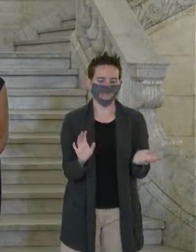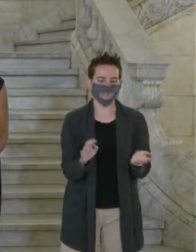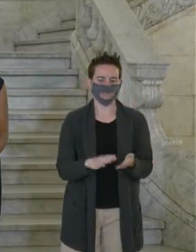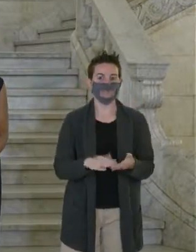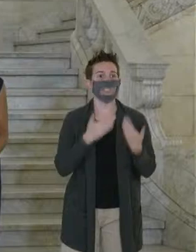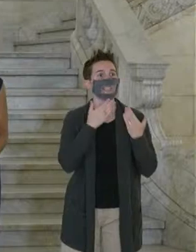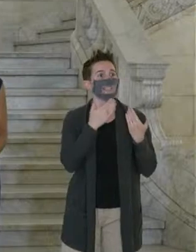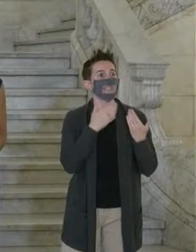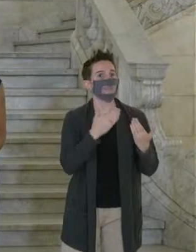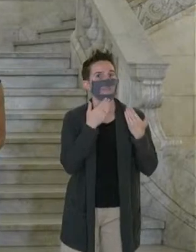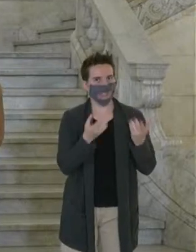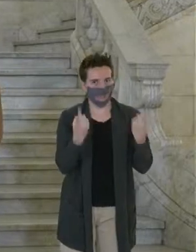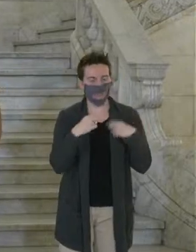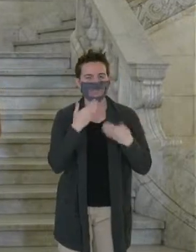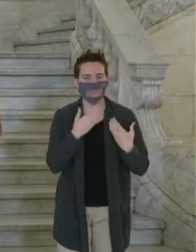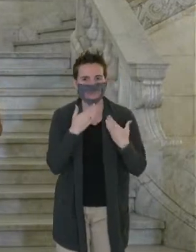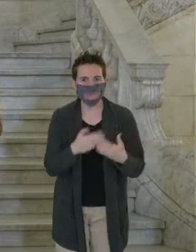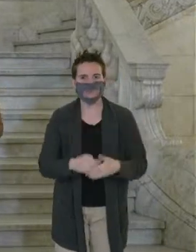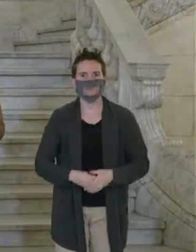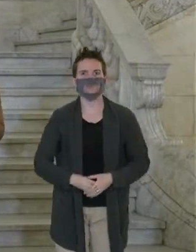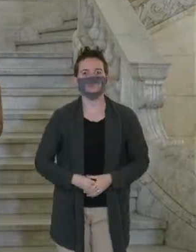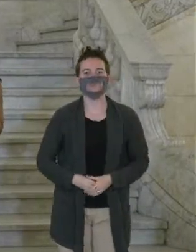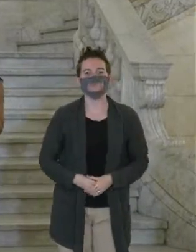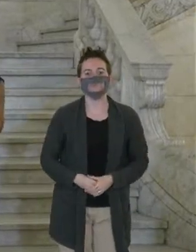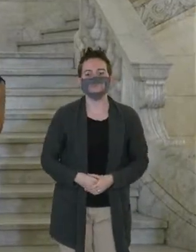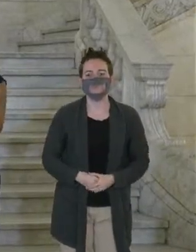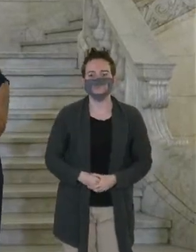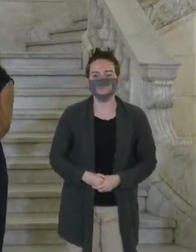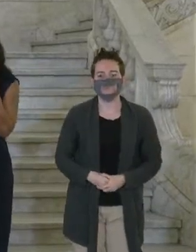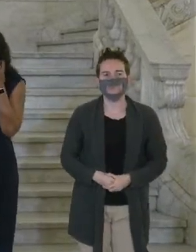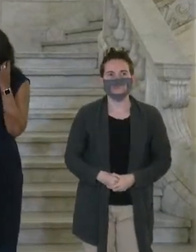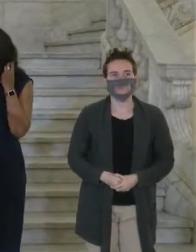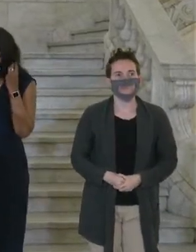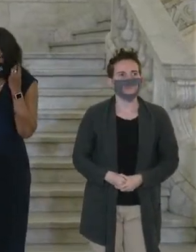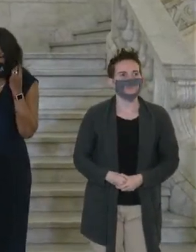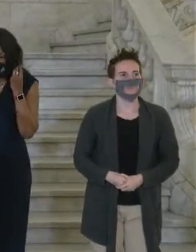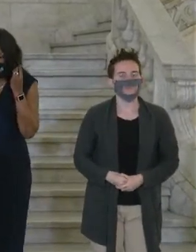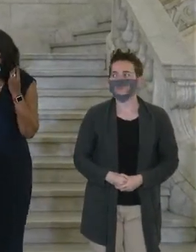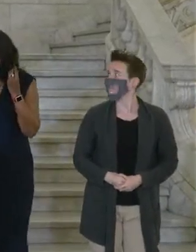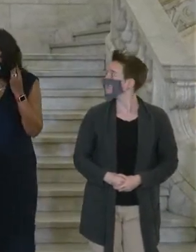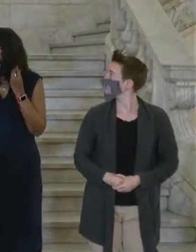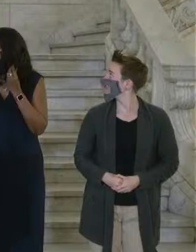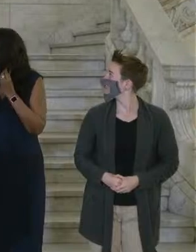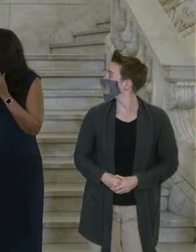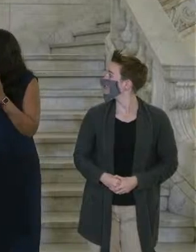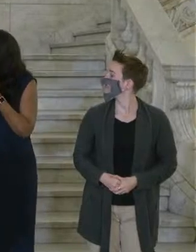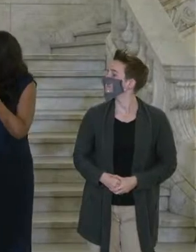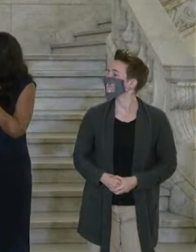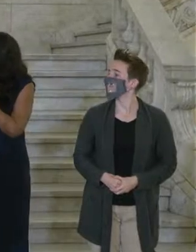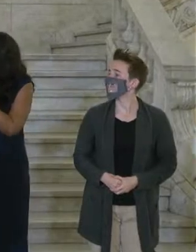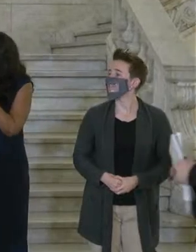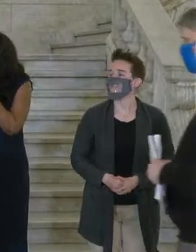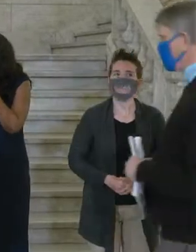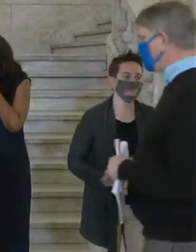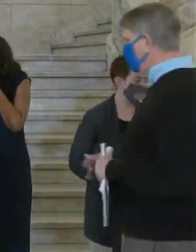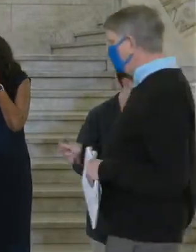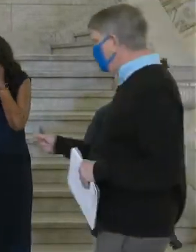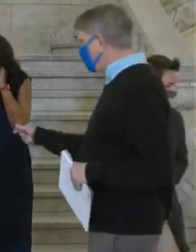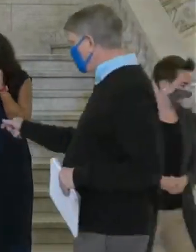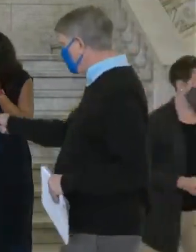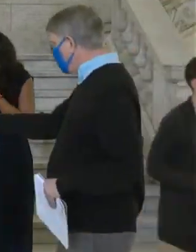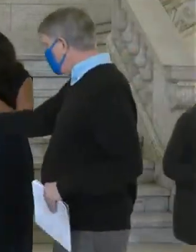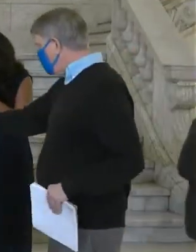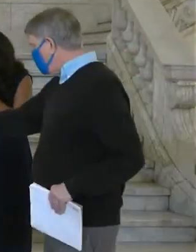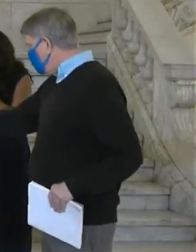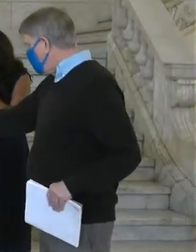Thank you. Thank you so much. Thanks. Nice job. Let me know if you need something. All right. Take care.